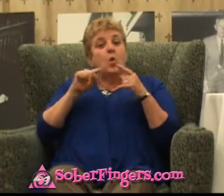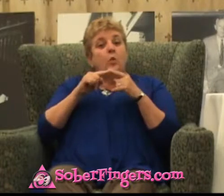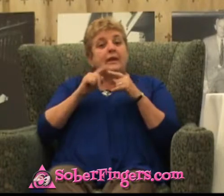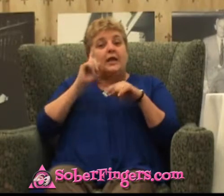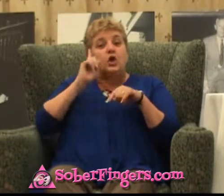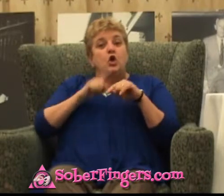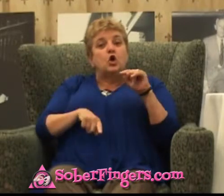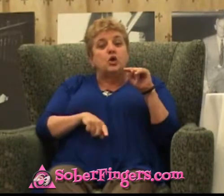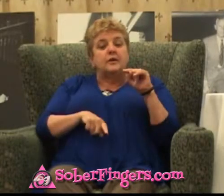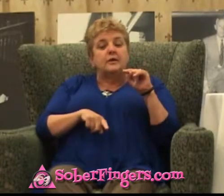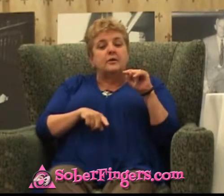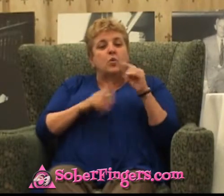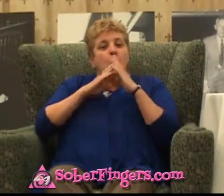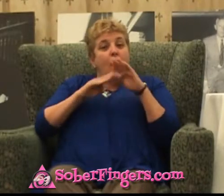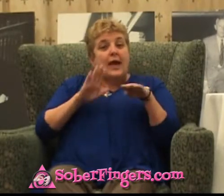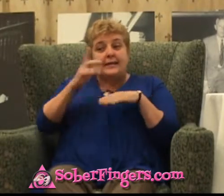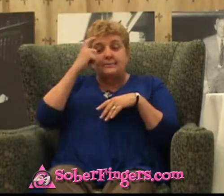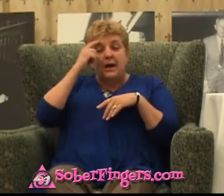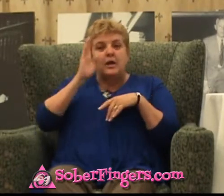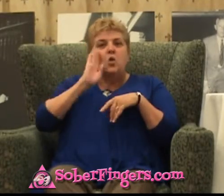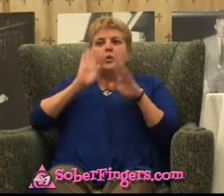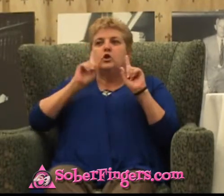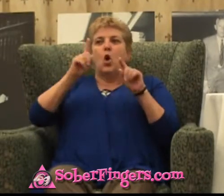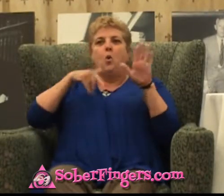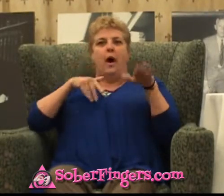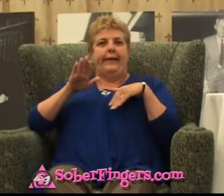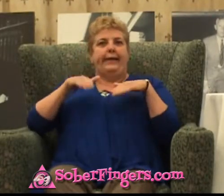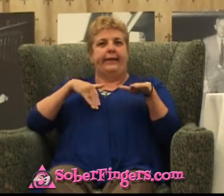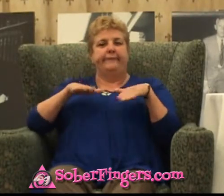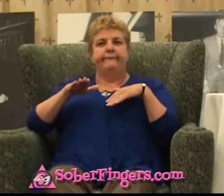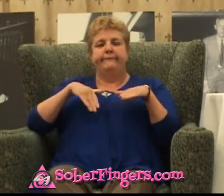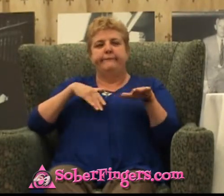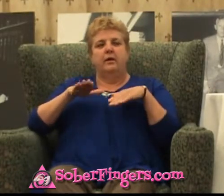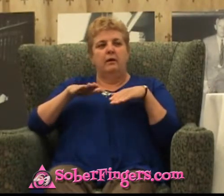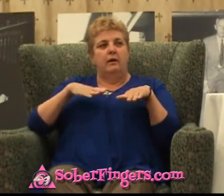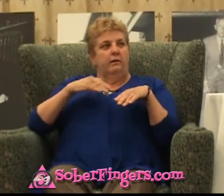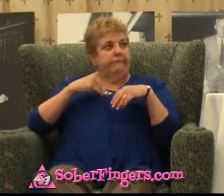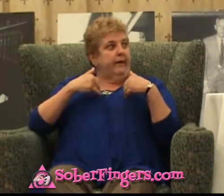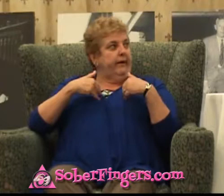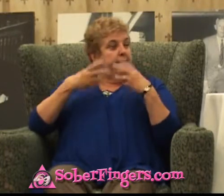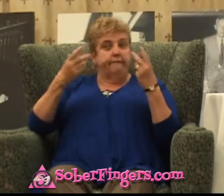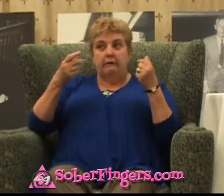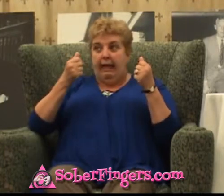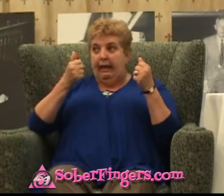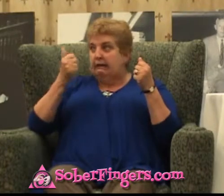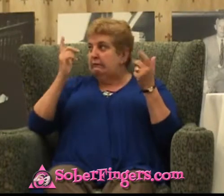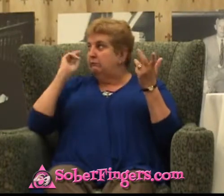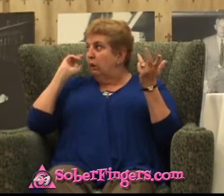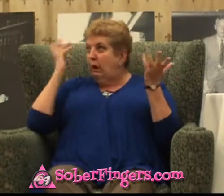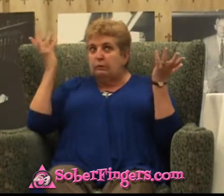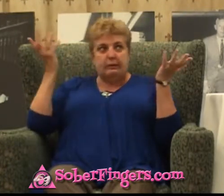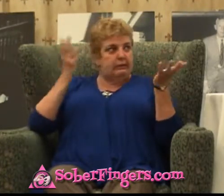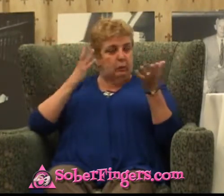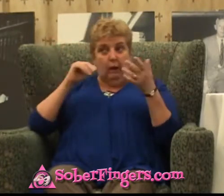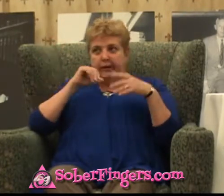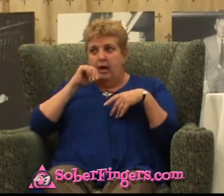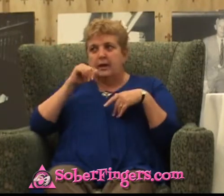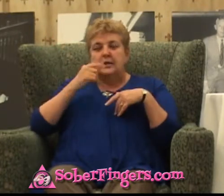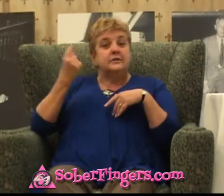hiking meditation. And I thought, what do I have to lose? I've got all this land and property behind me. Why not? So one day I was just